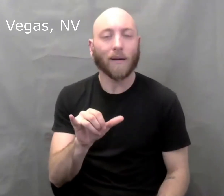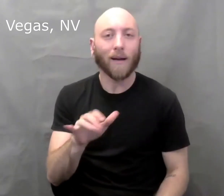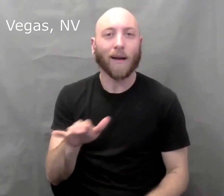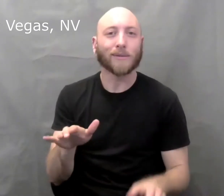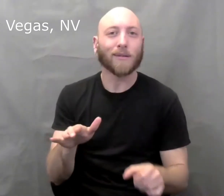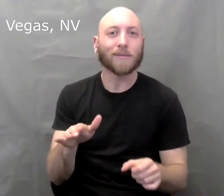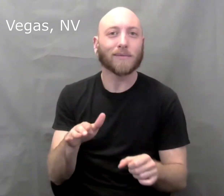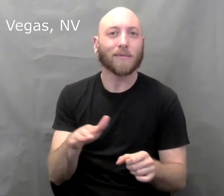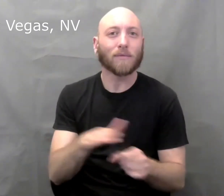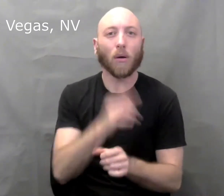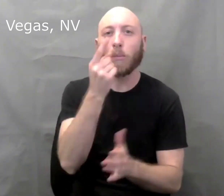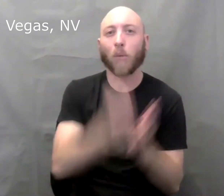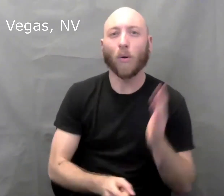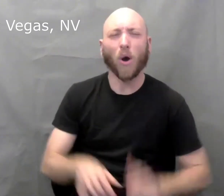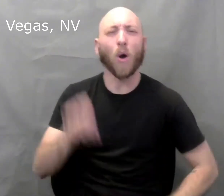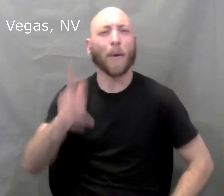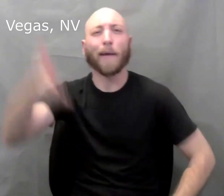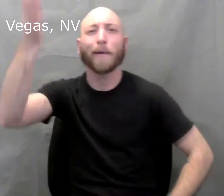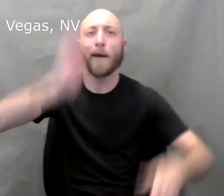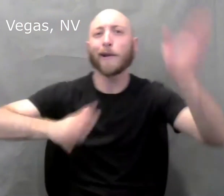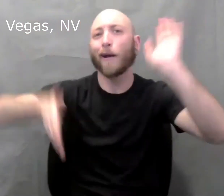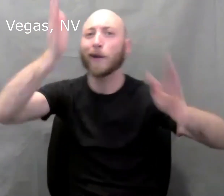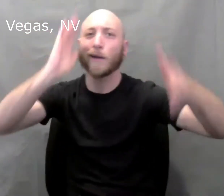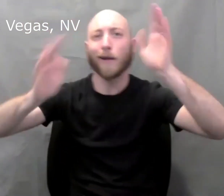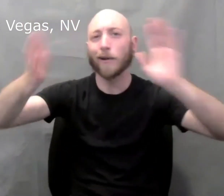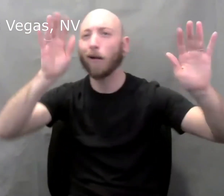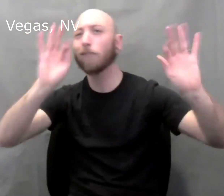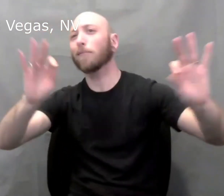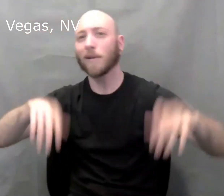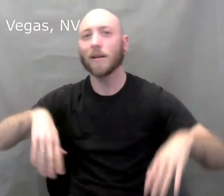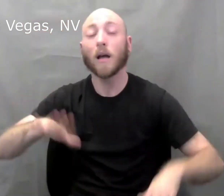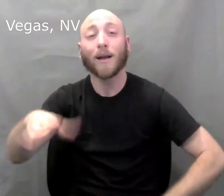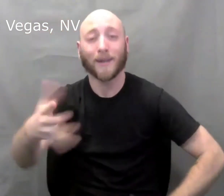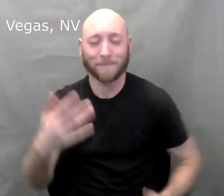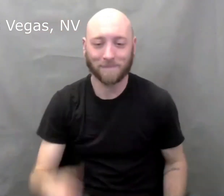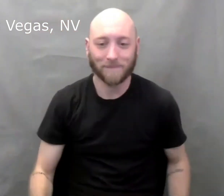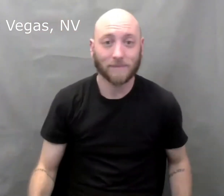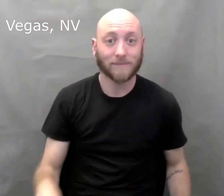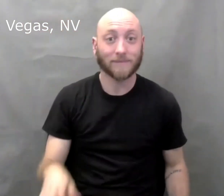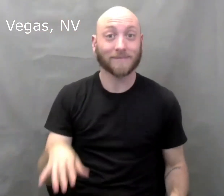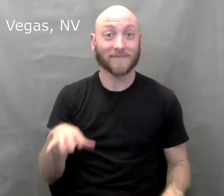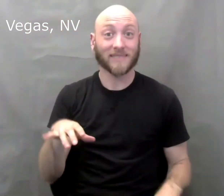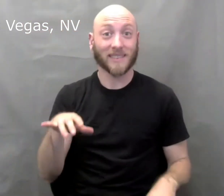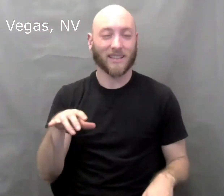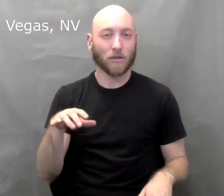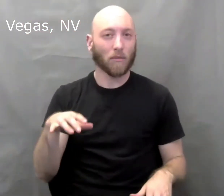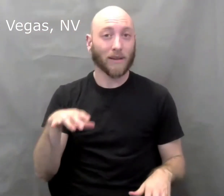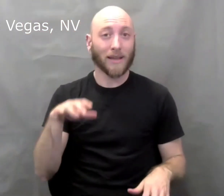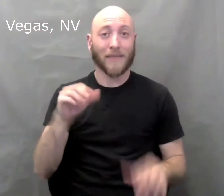this, God that, God everything, And I wish I could say that I stayed on that fire this whole time.